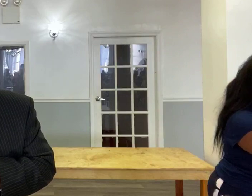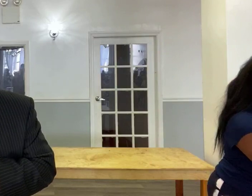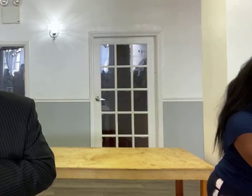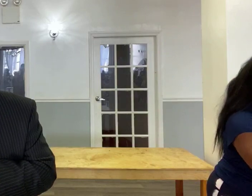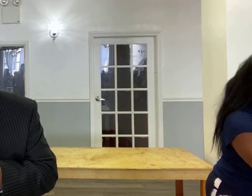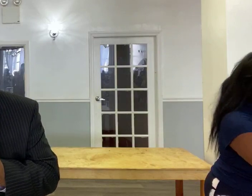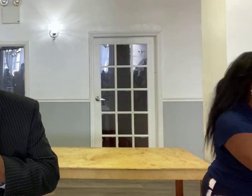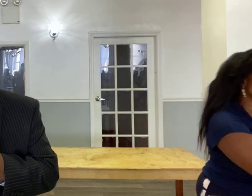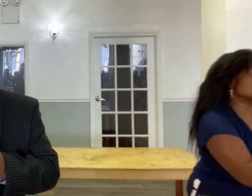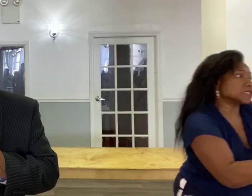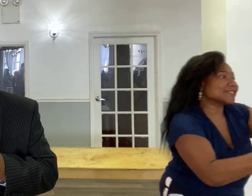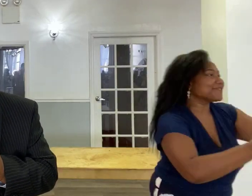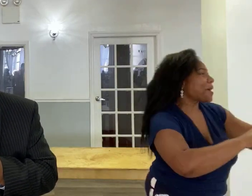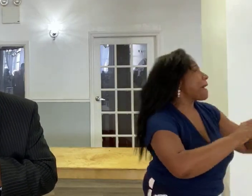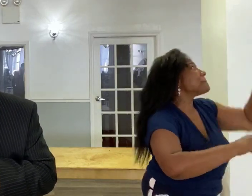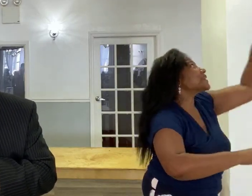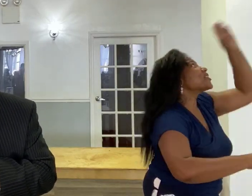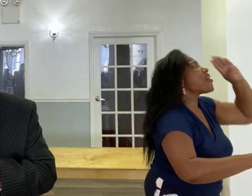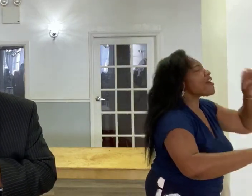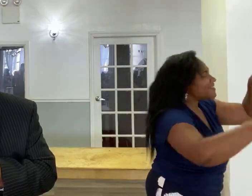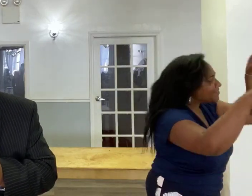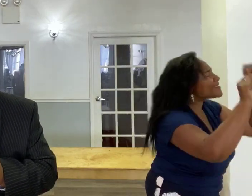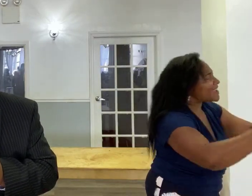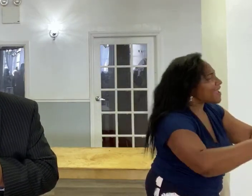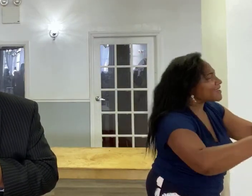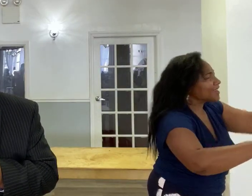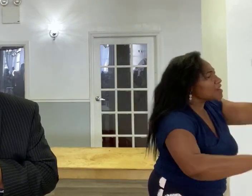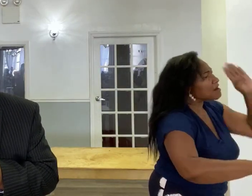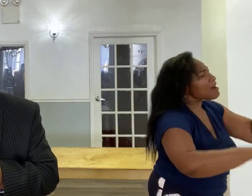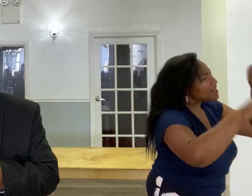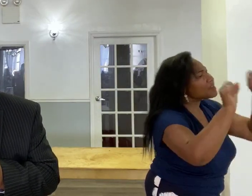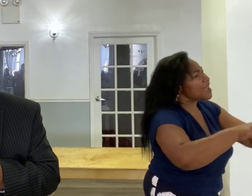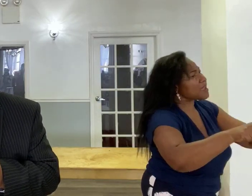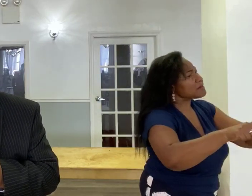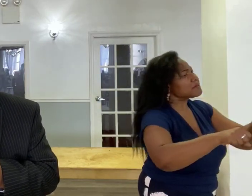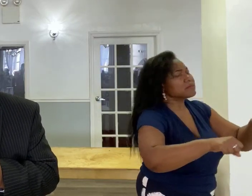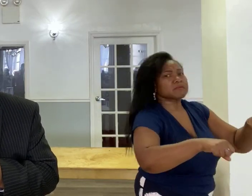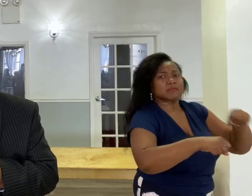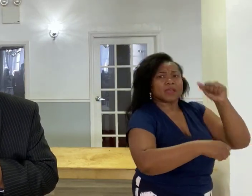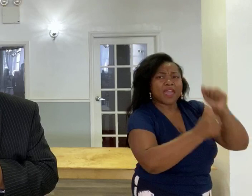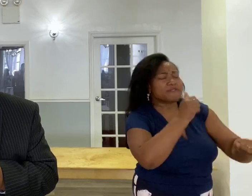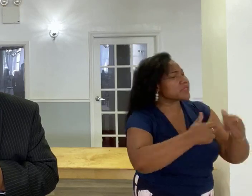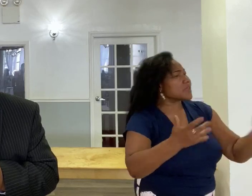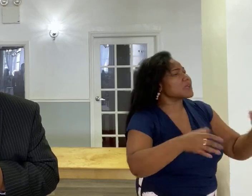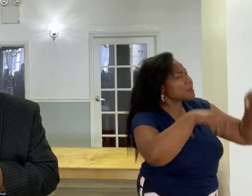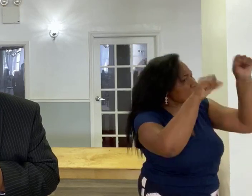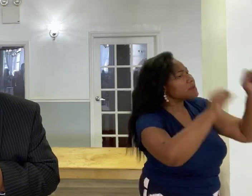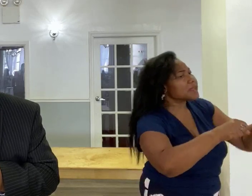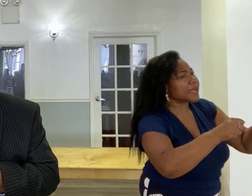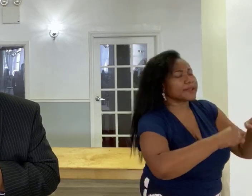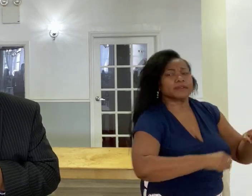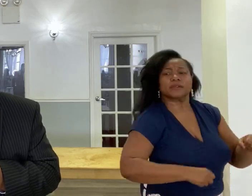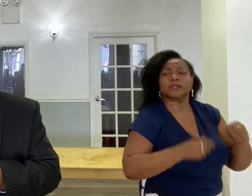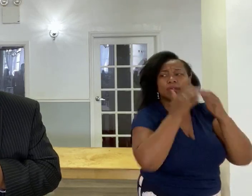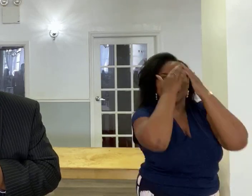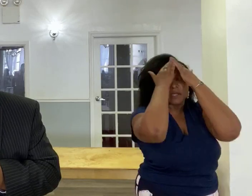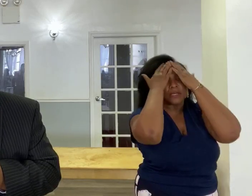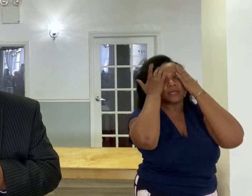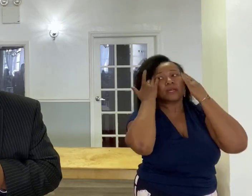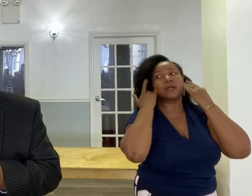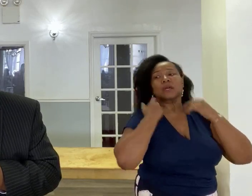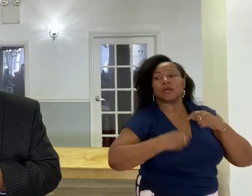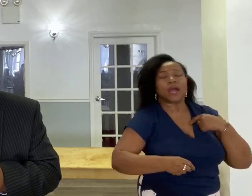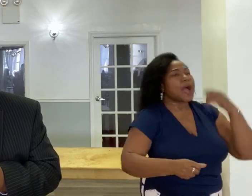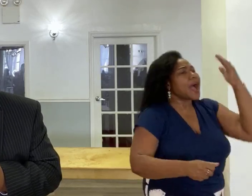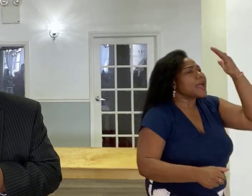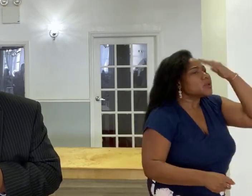that. And I just want to share the scriptures with you for the week. It's Jeremiah 29:11-13. For I know